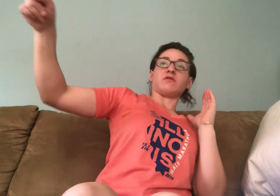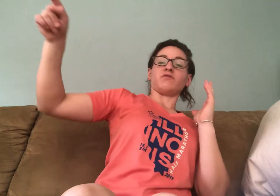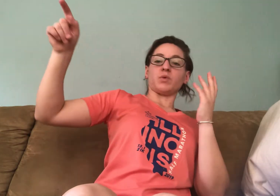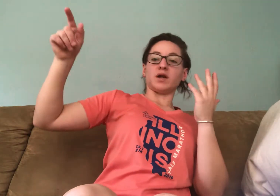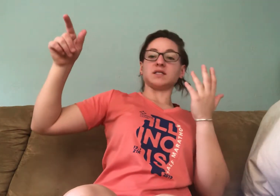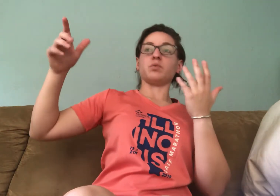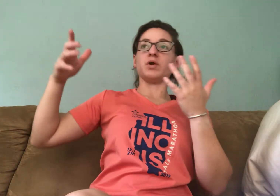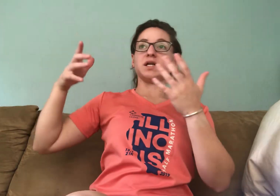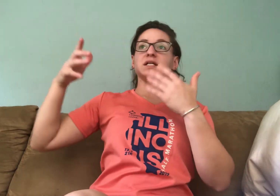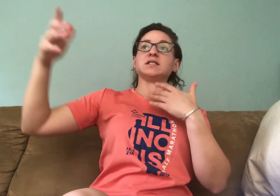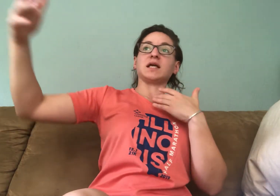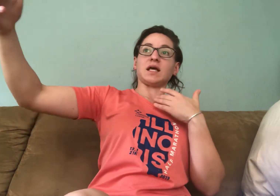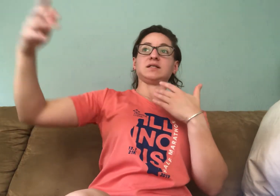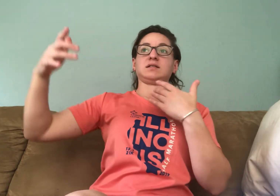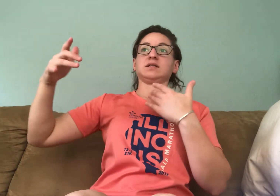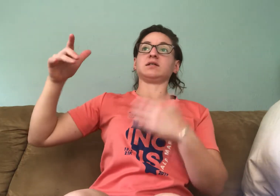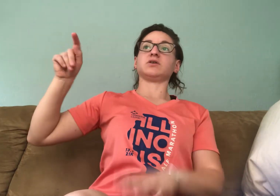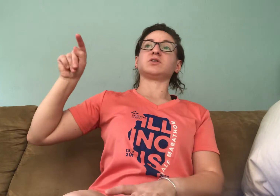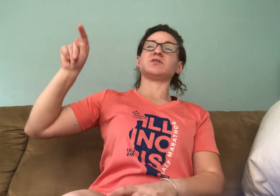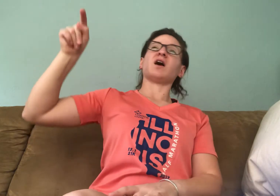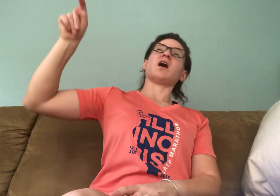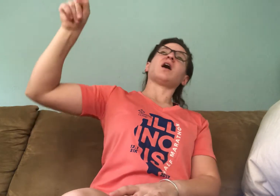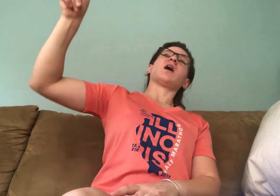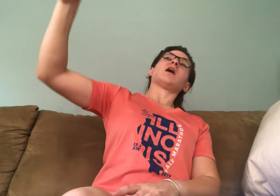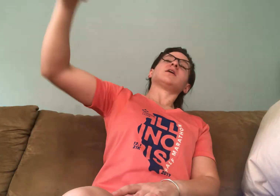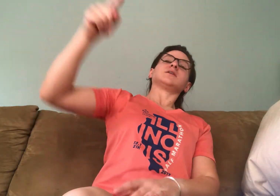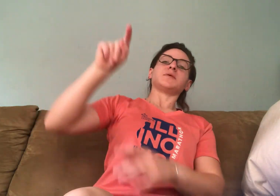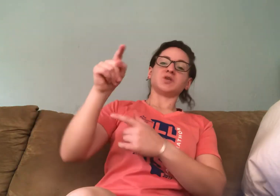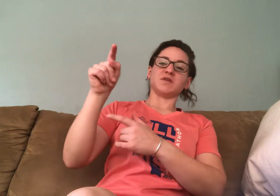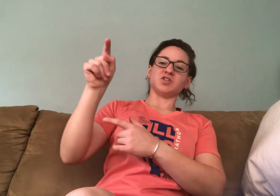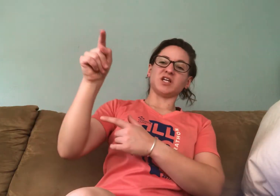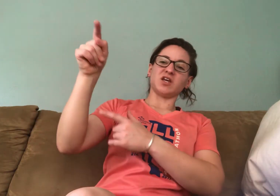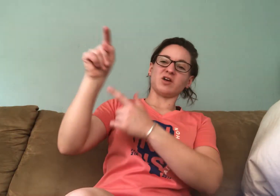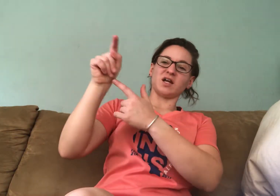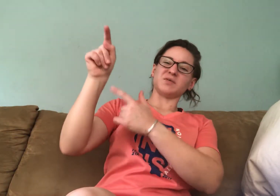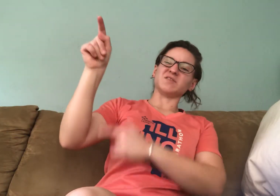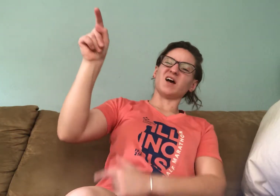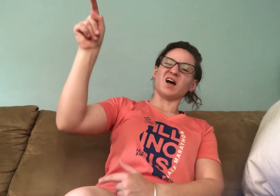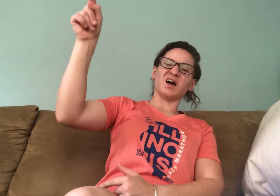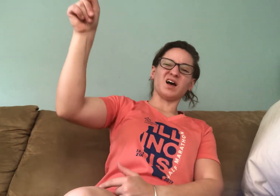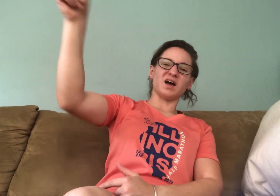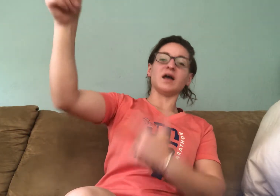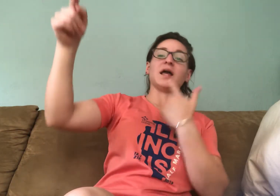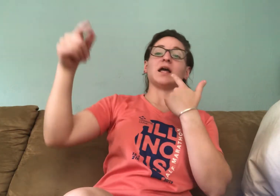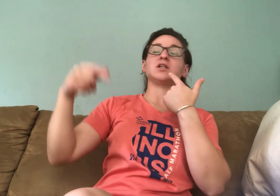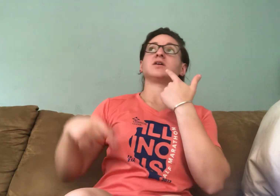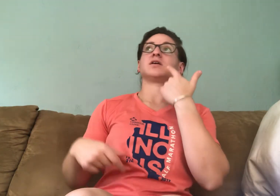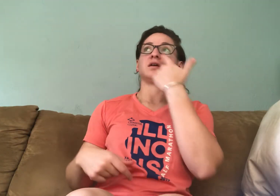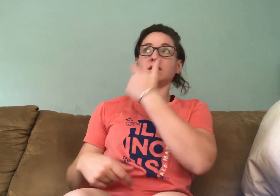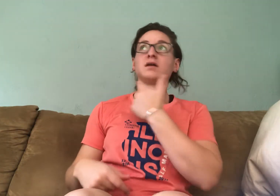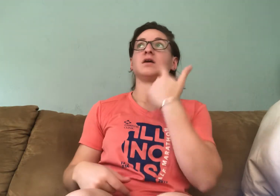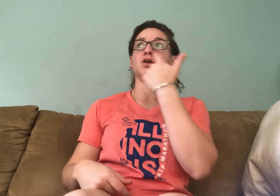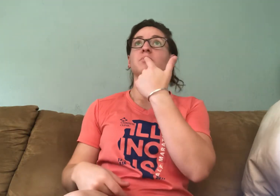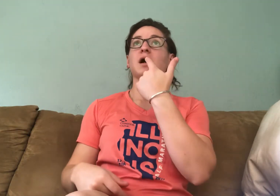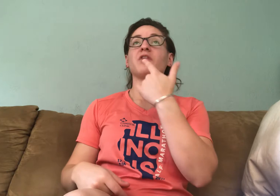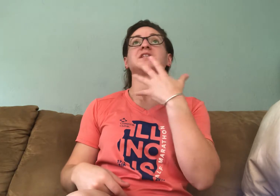from where it is I'm pointing to indicate distance here. Sometimes you can even shake your hand a little, and your mouth is